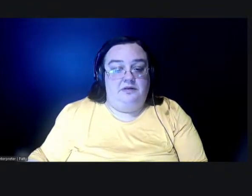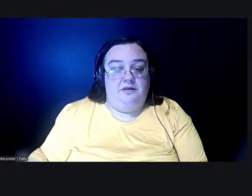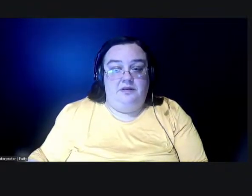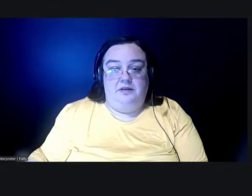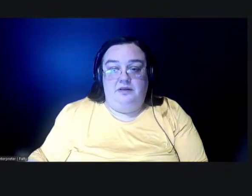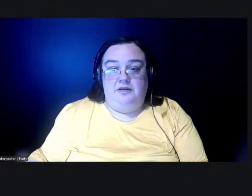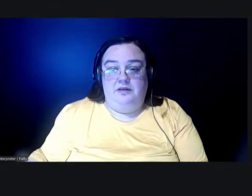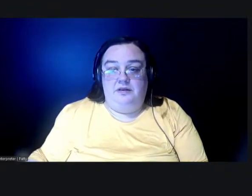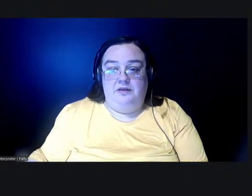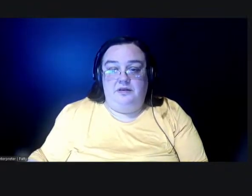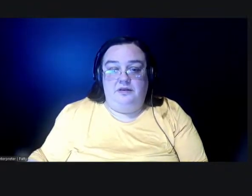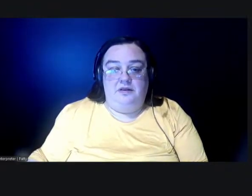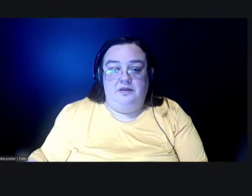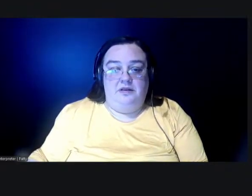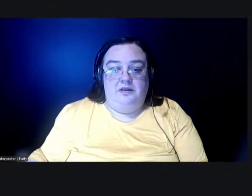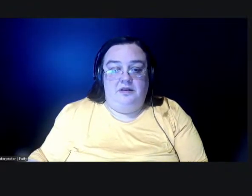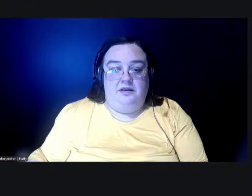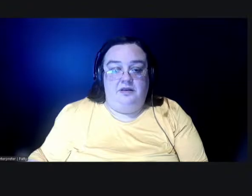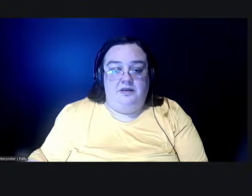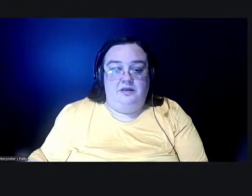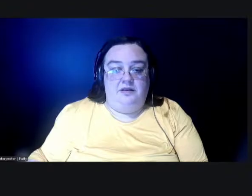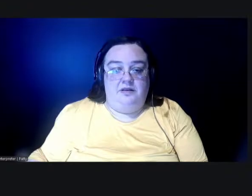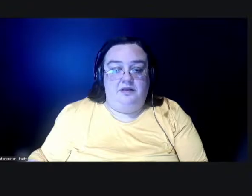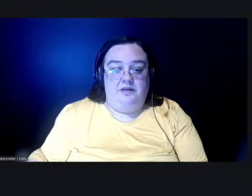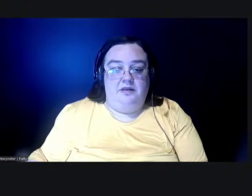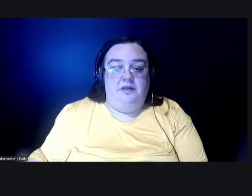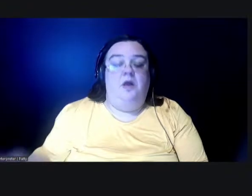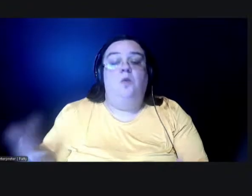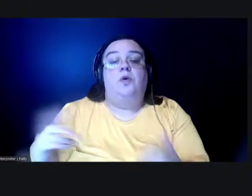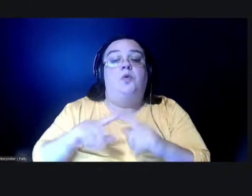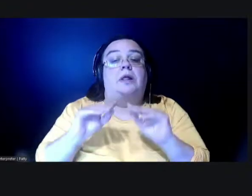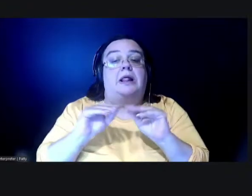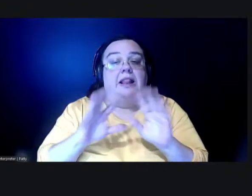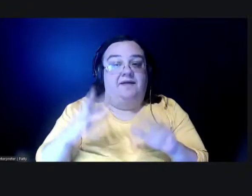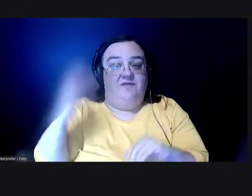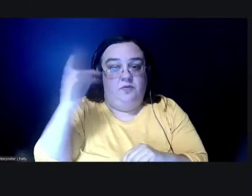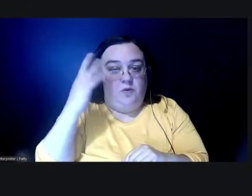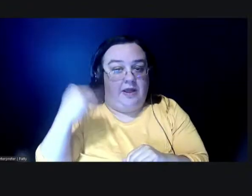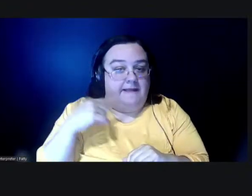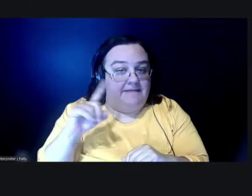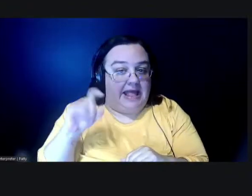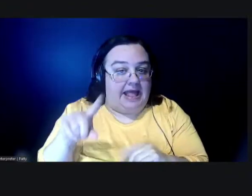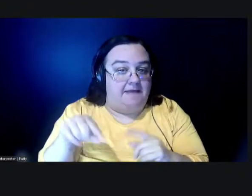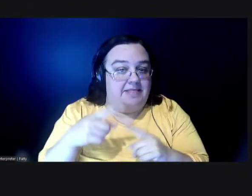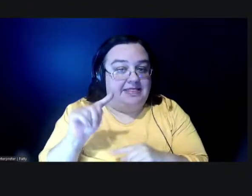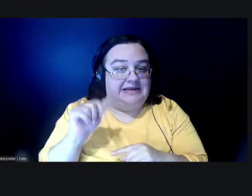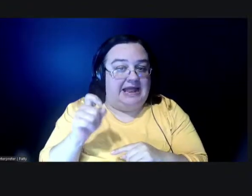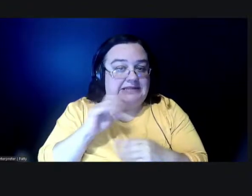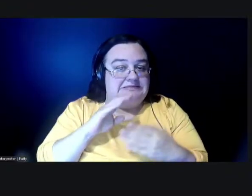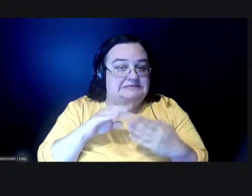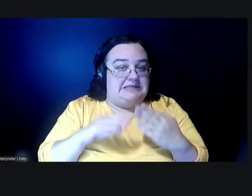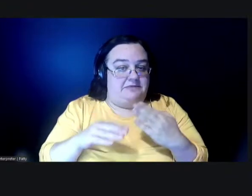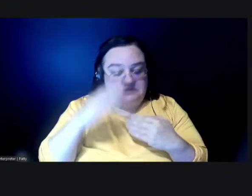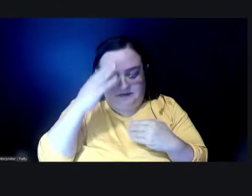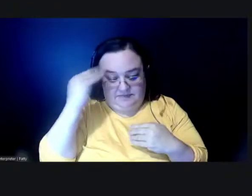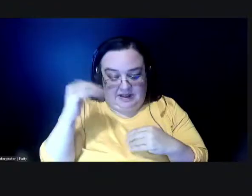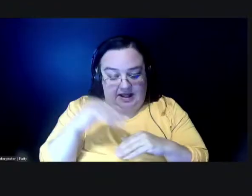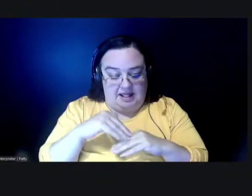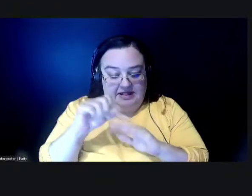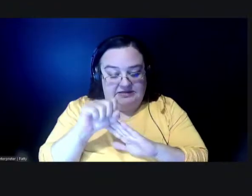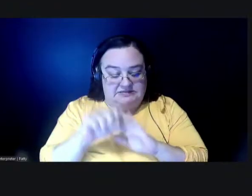me see. So I just wanted to clarify the reason that I was inquiring about the tax exemption is because at the state